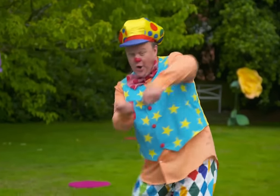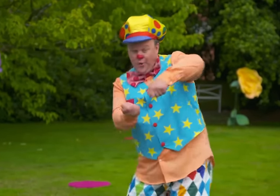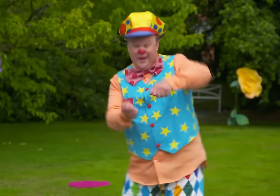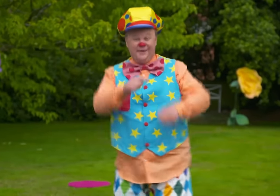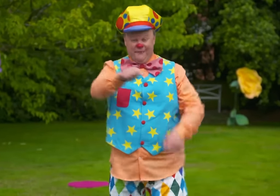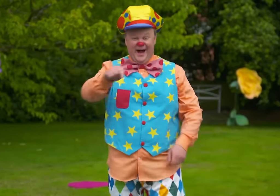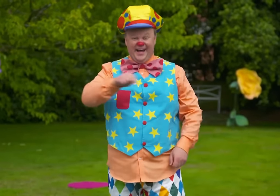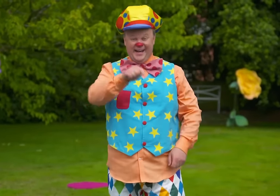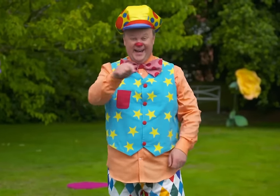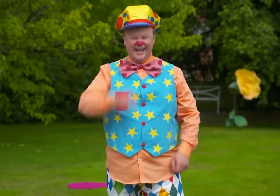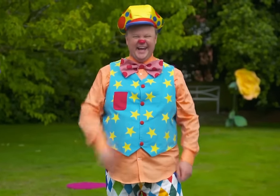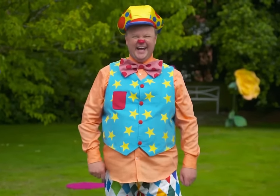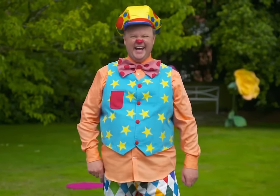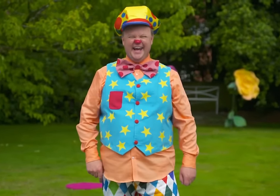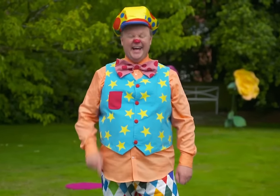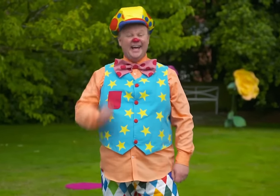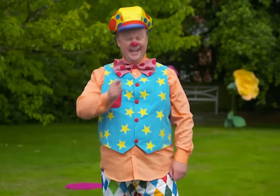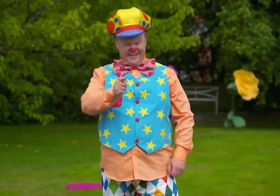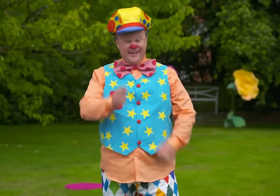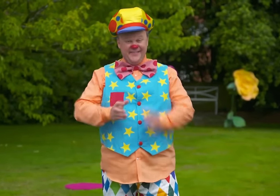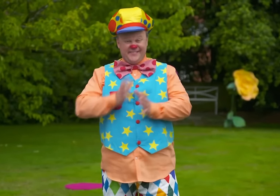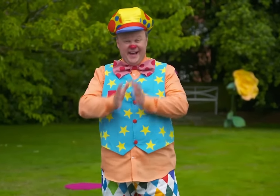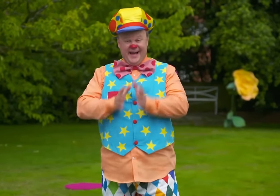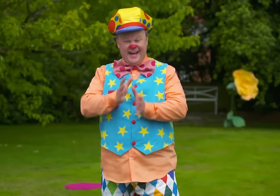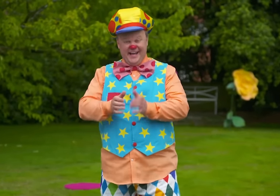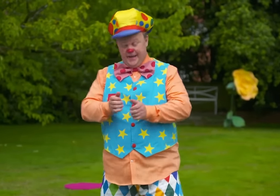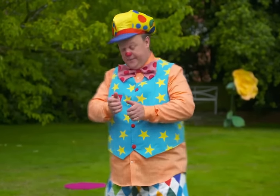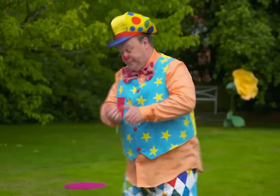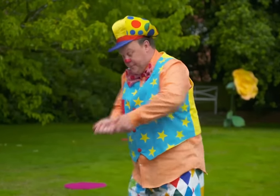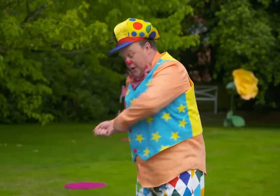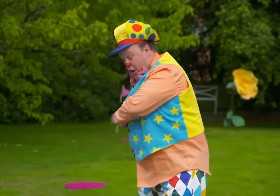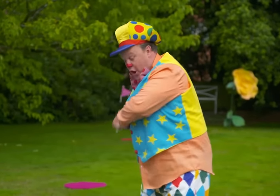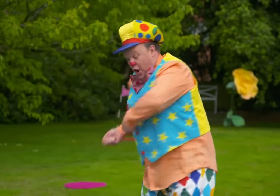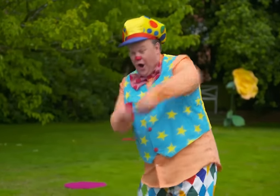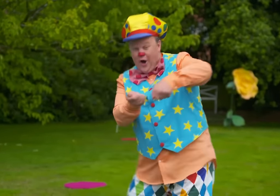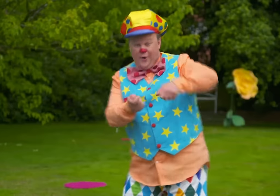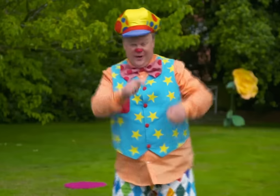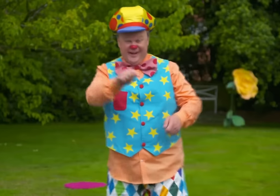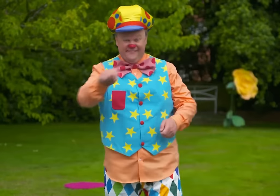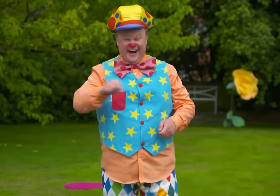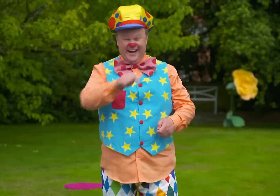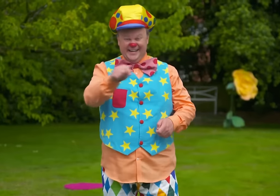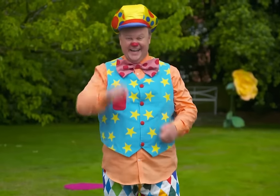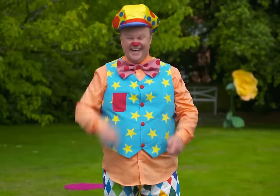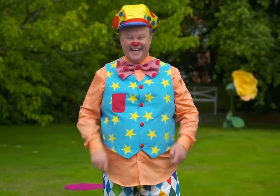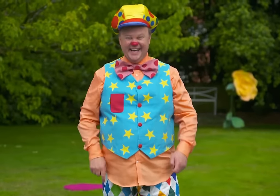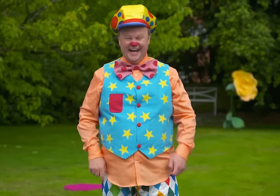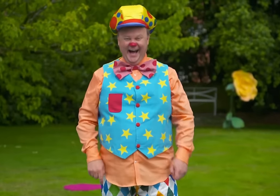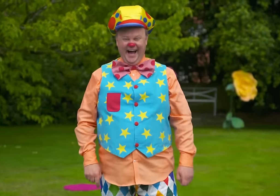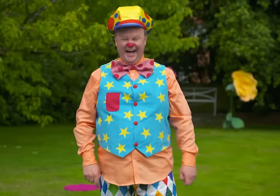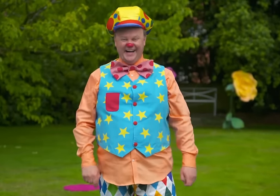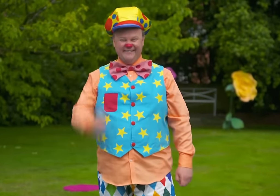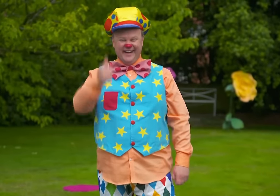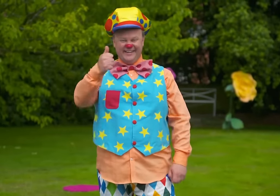Hole in one. You sign hole in one. Well